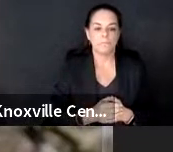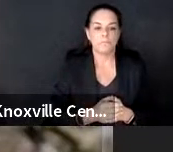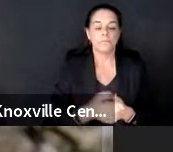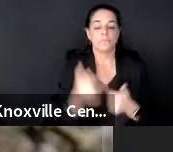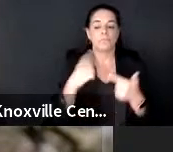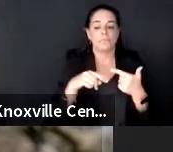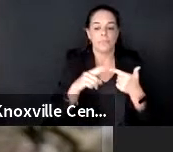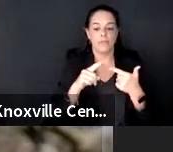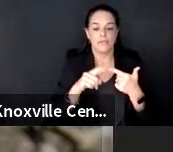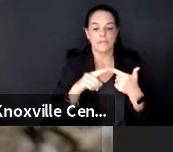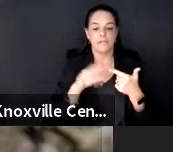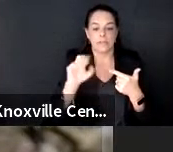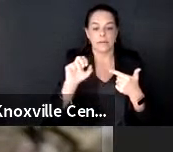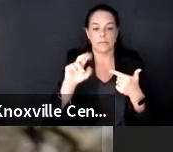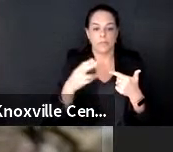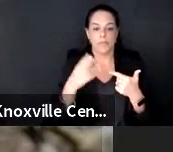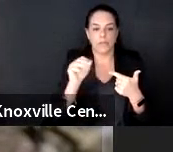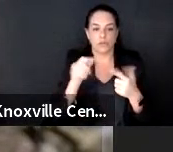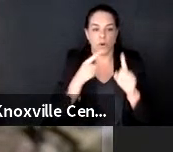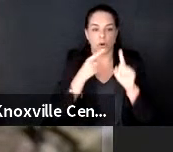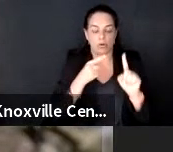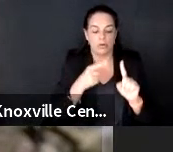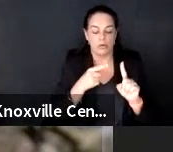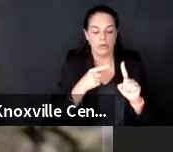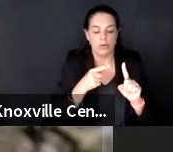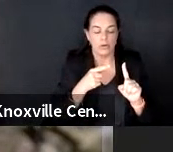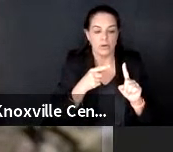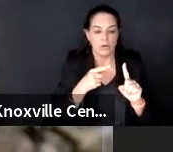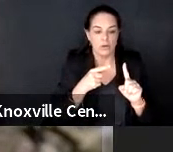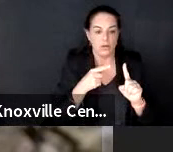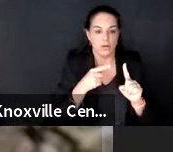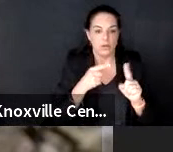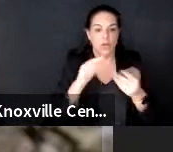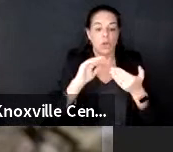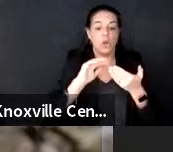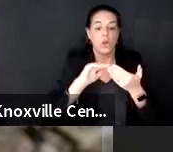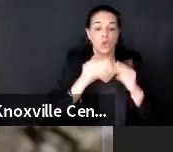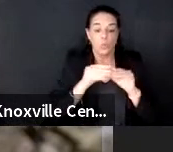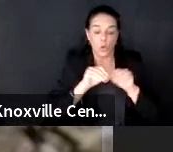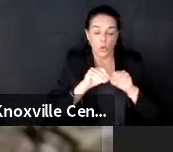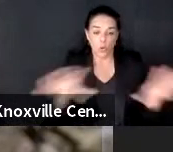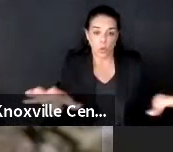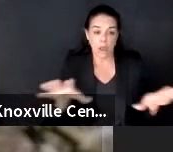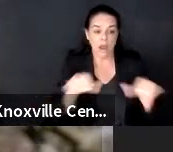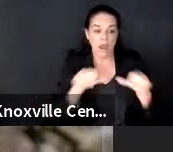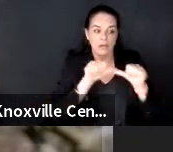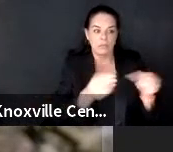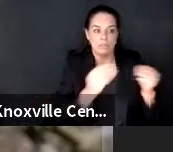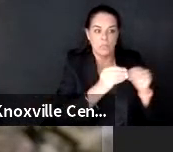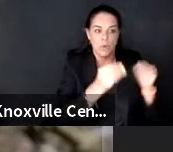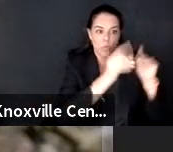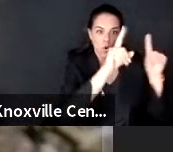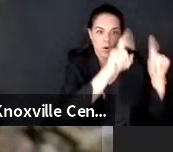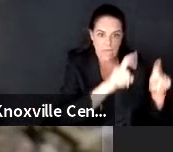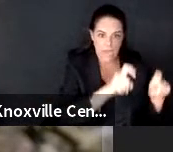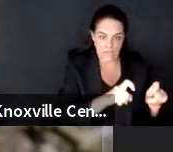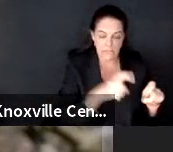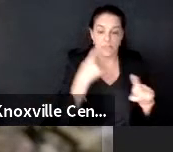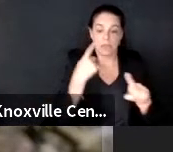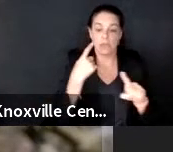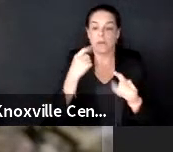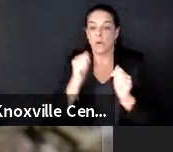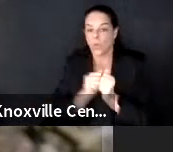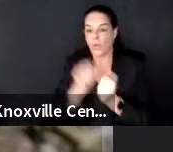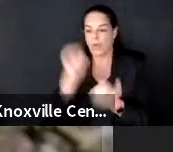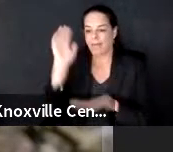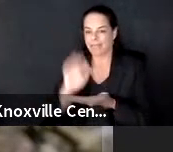Our second benchmark, community-wide sustained and increased diagnostic testing with consistent or decreased test resulting